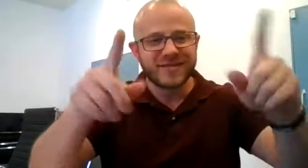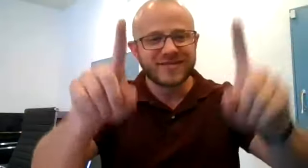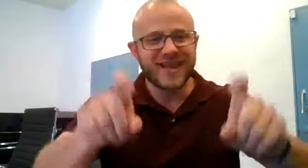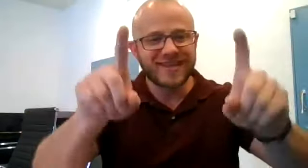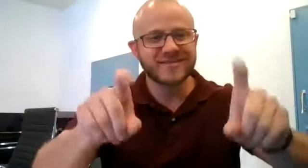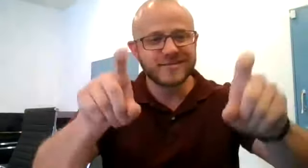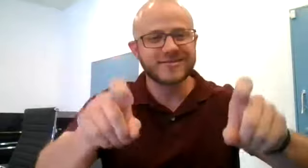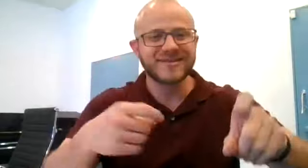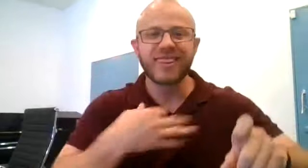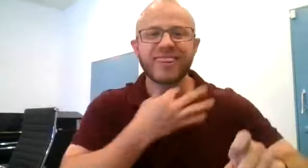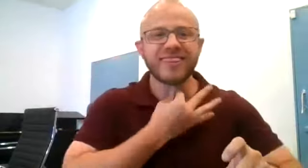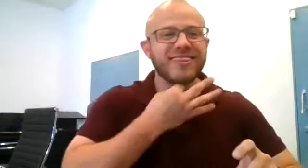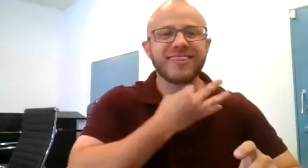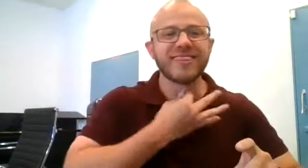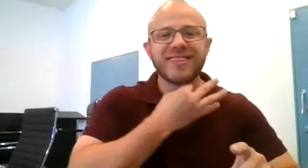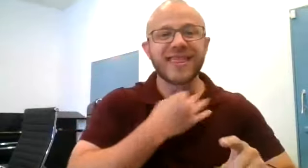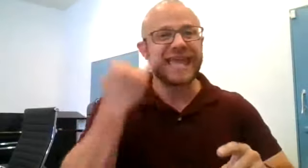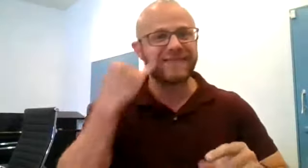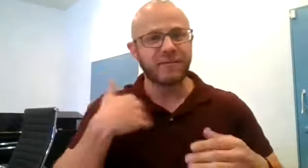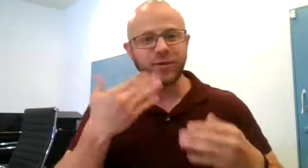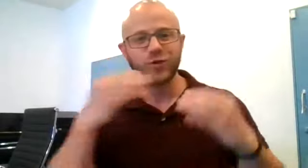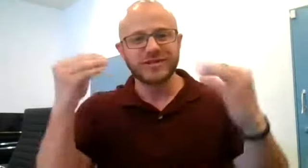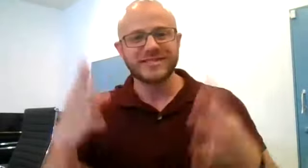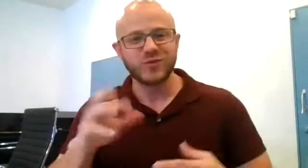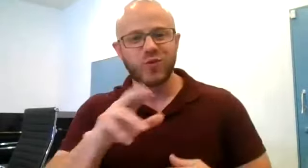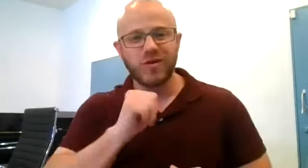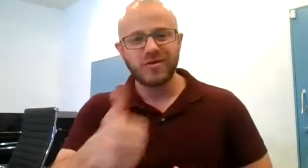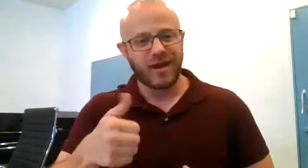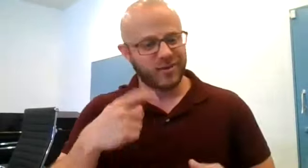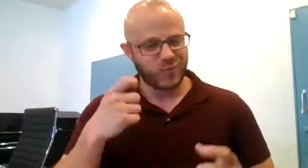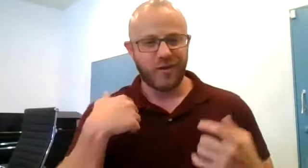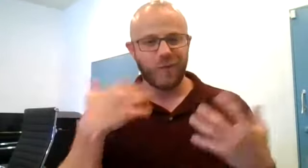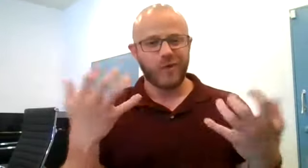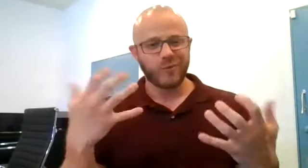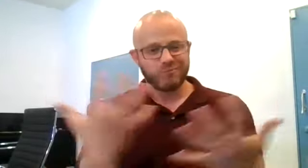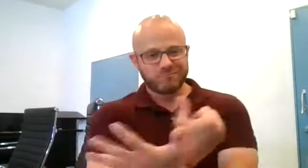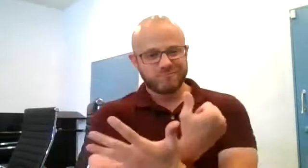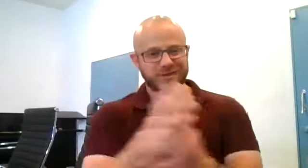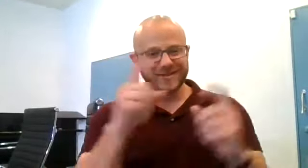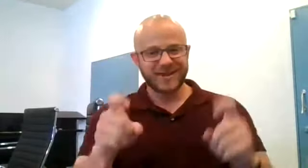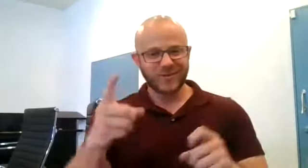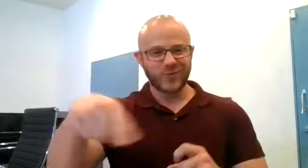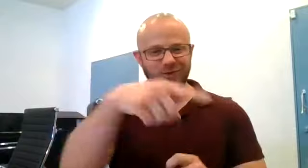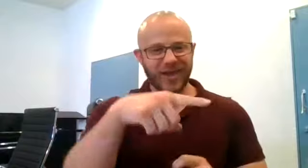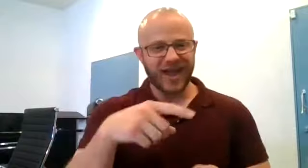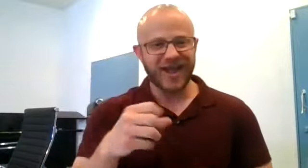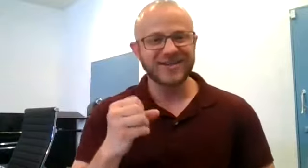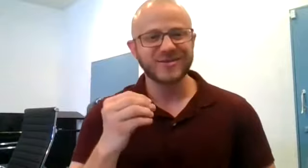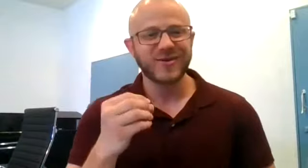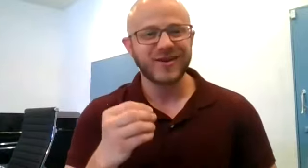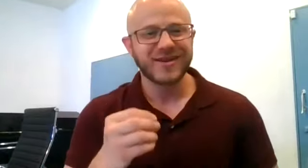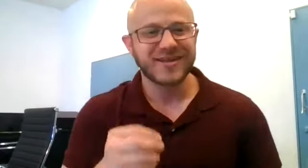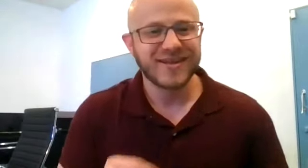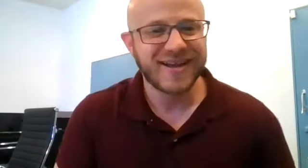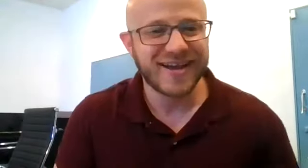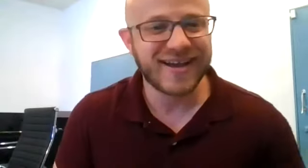I'll do some signing and then I'll test you just to see if I'm a good teacher or not. I want to test you to see what you know.